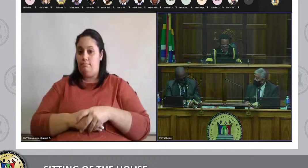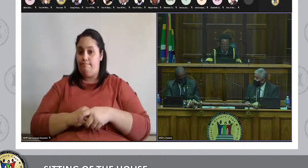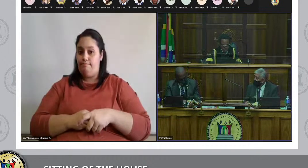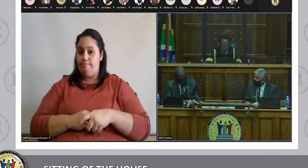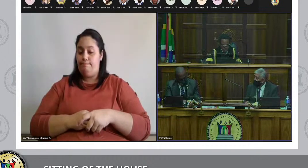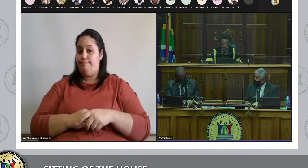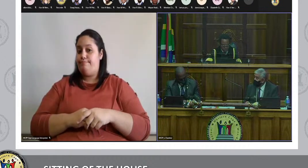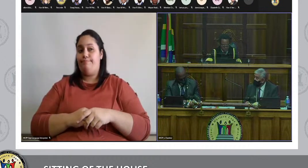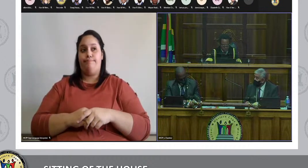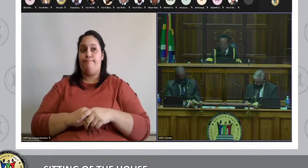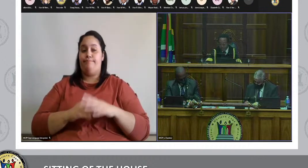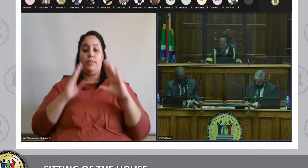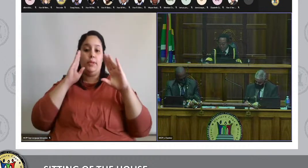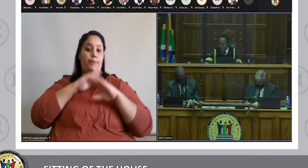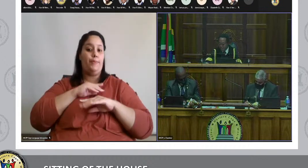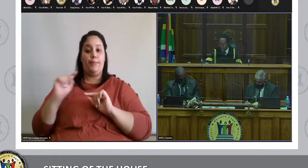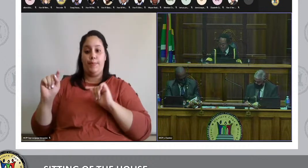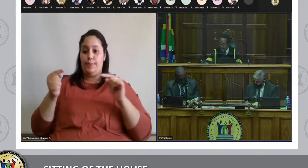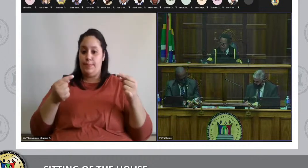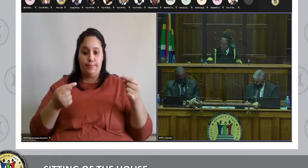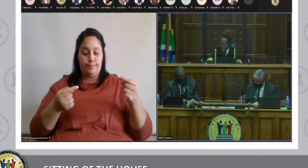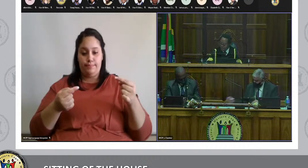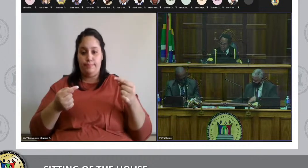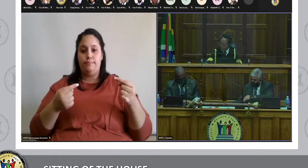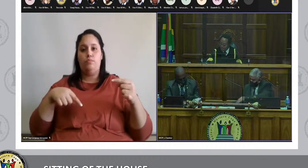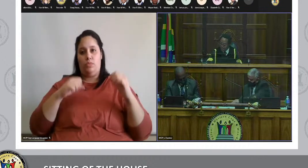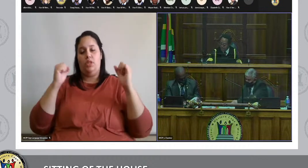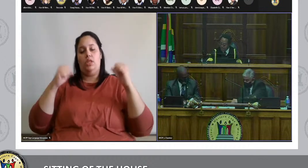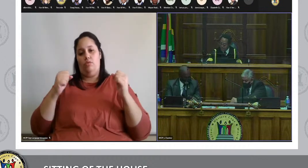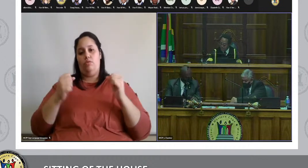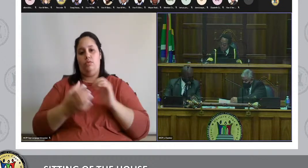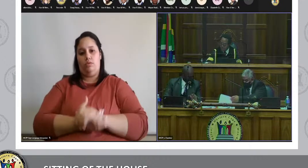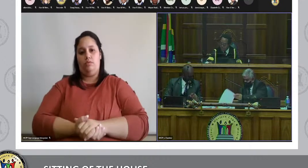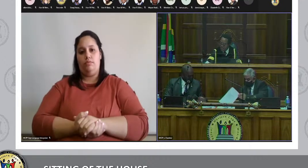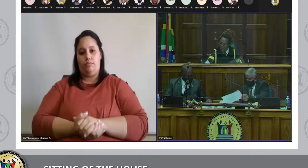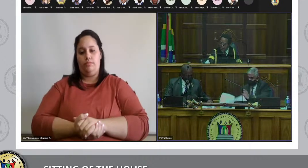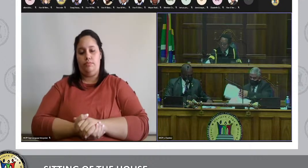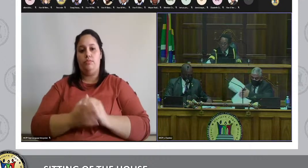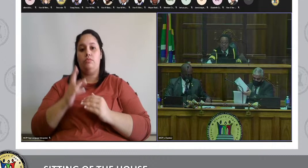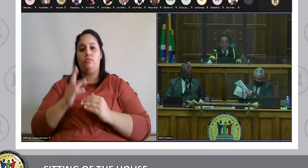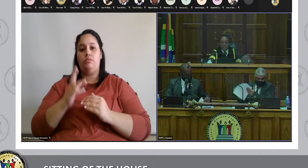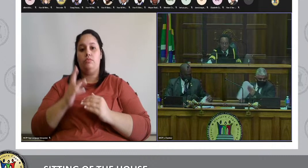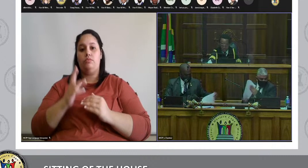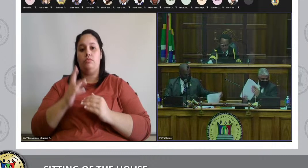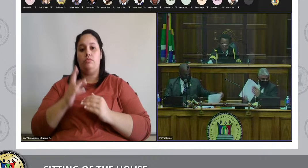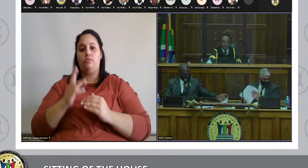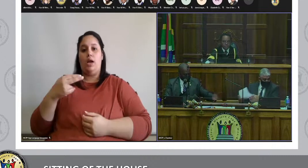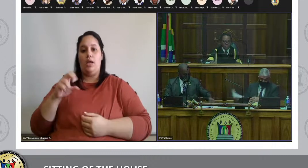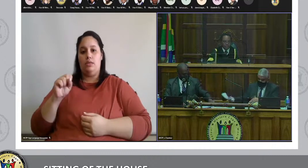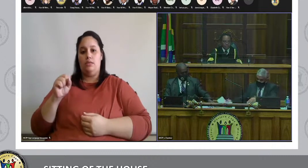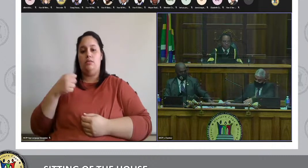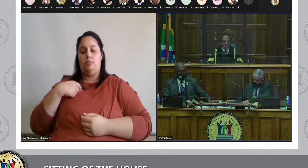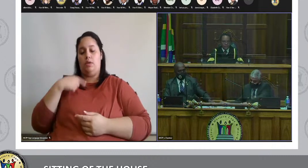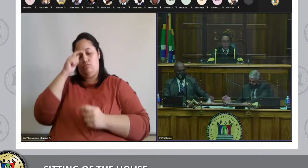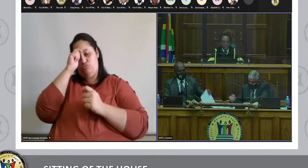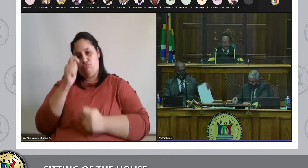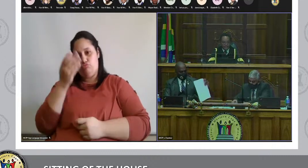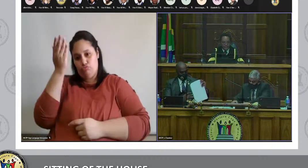No objections? Agreed to. Honourable Brinkhuis, I recognize you.